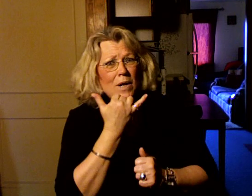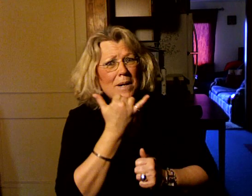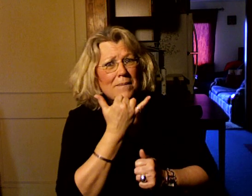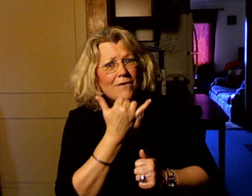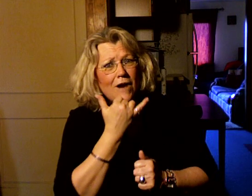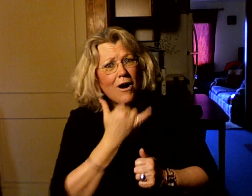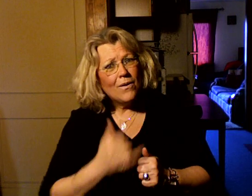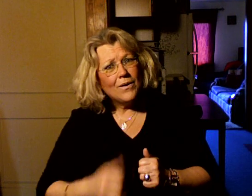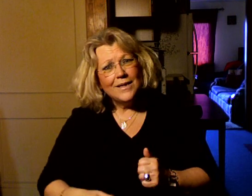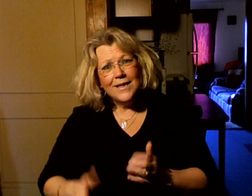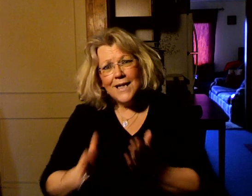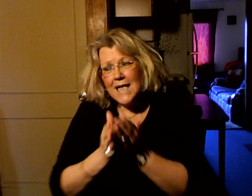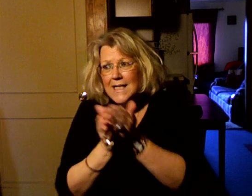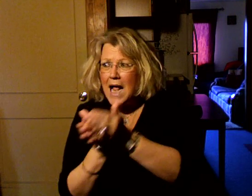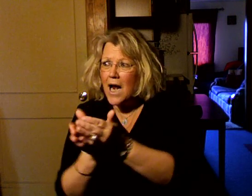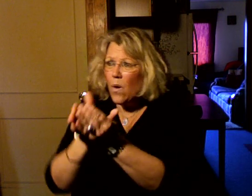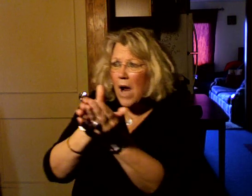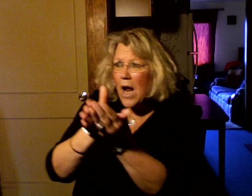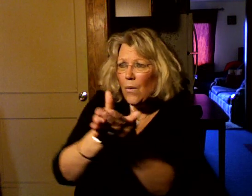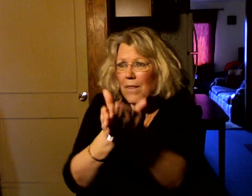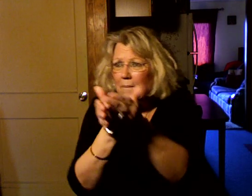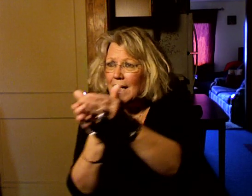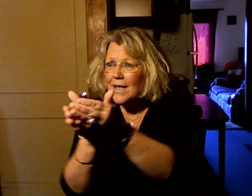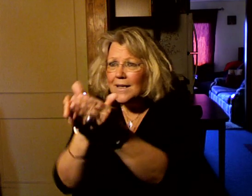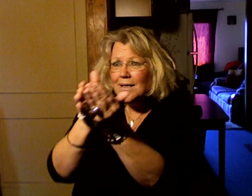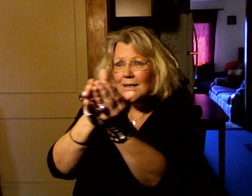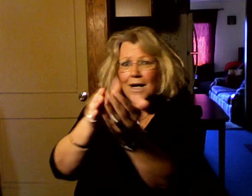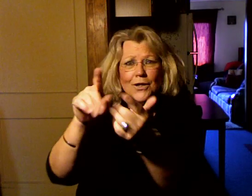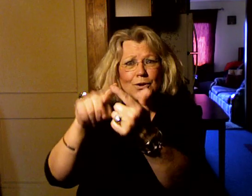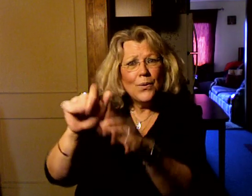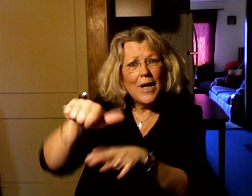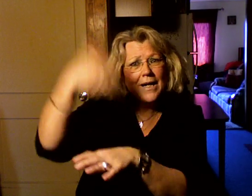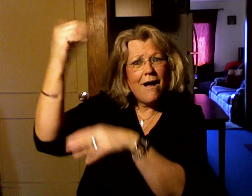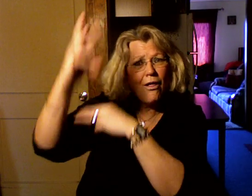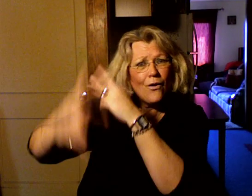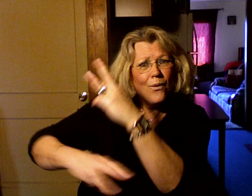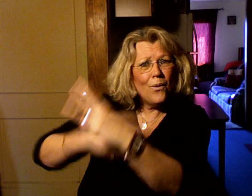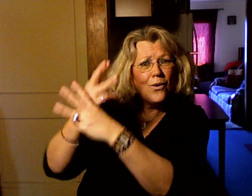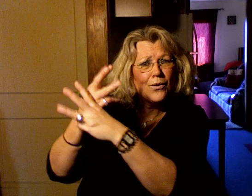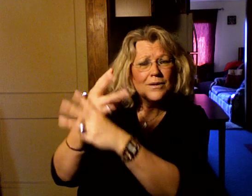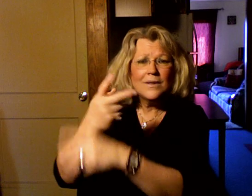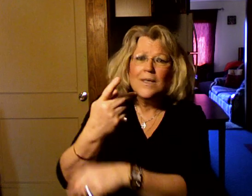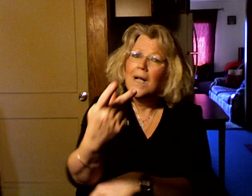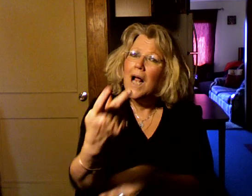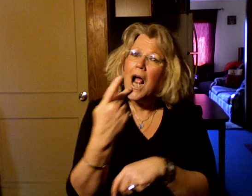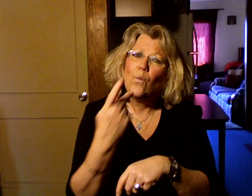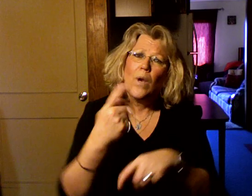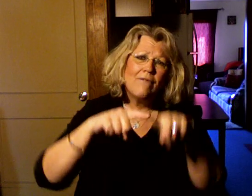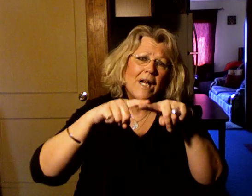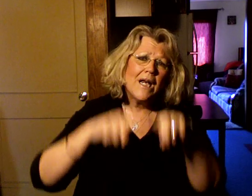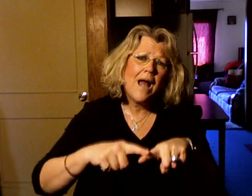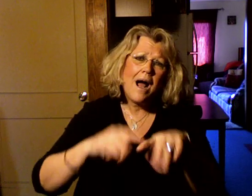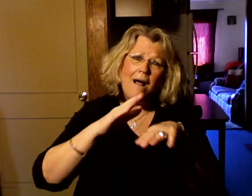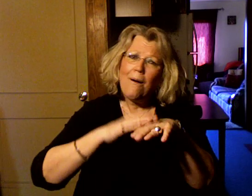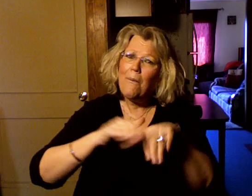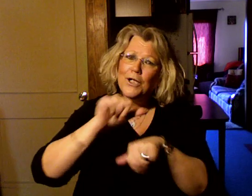be wrong? Said we believe to another world. And we rely on